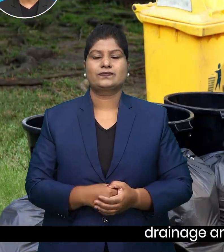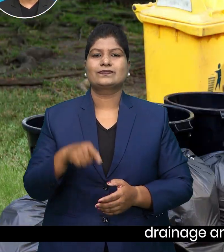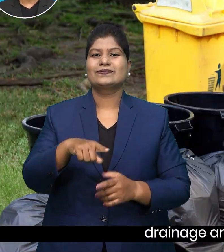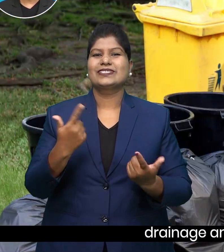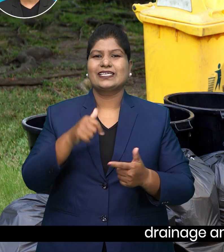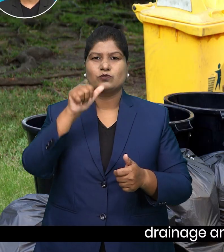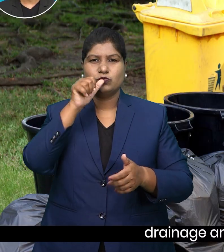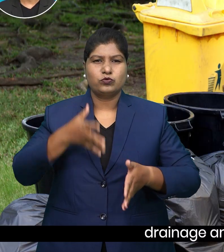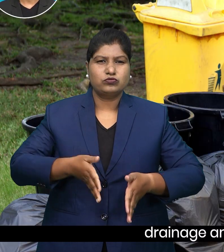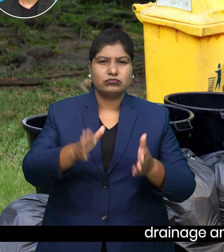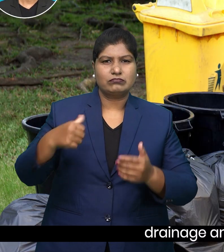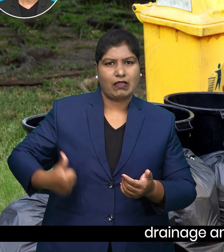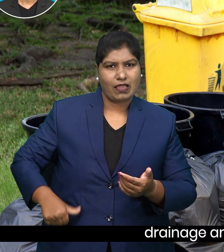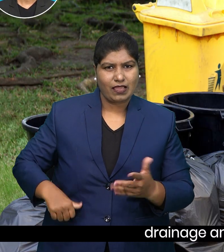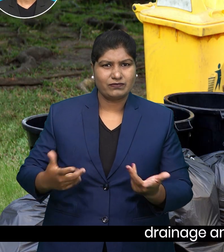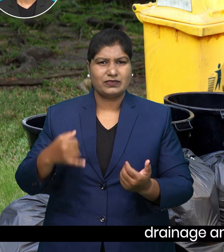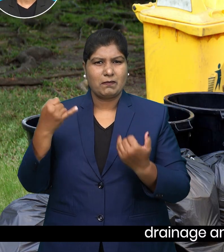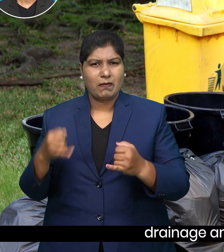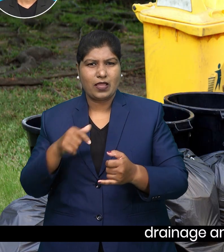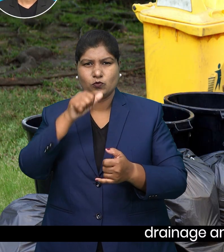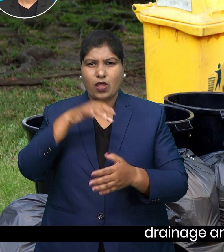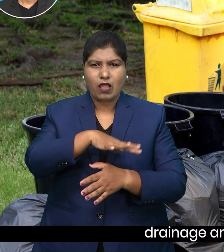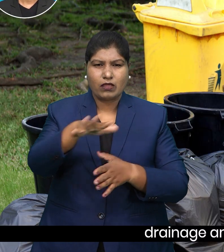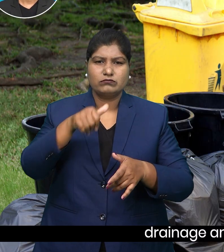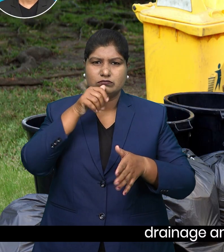drainage and garbage disposal,